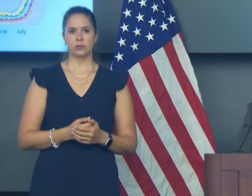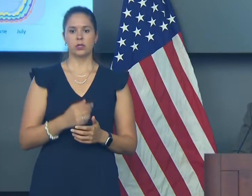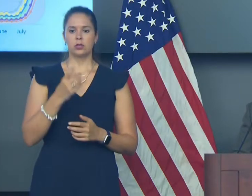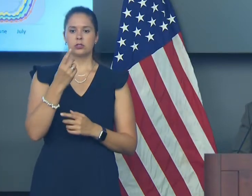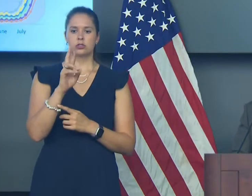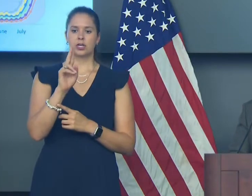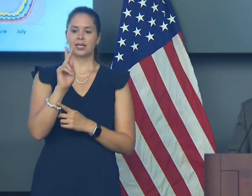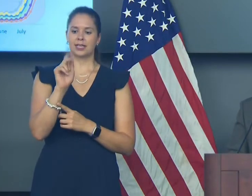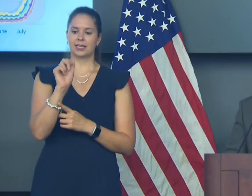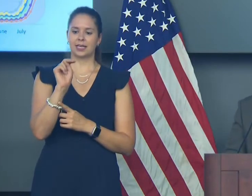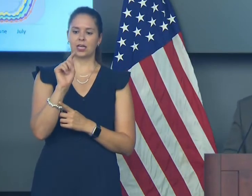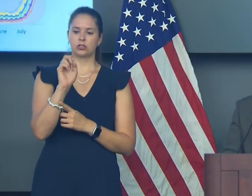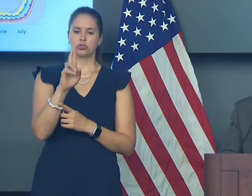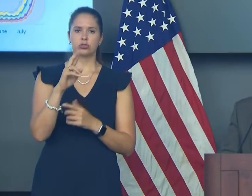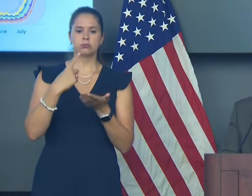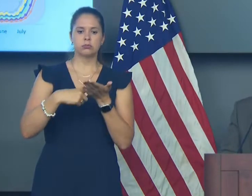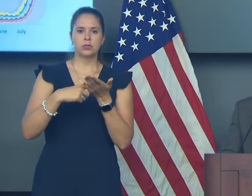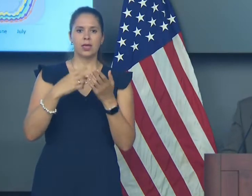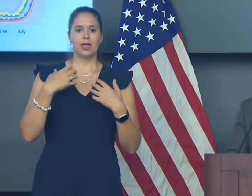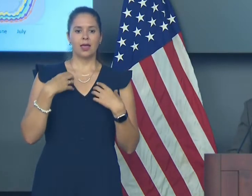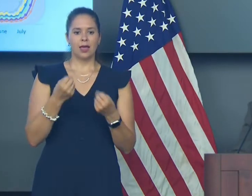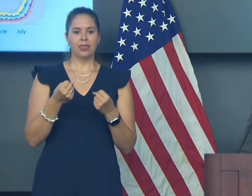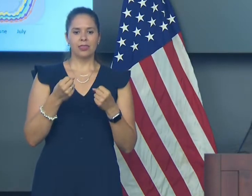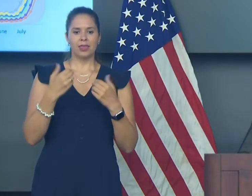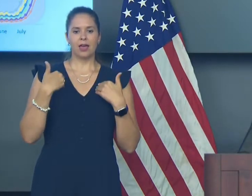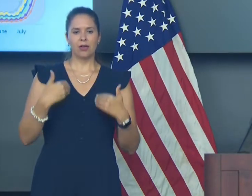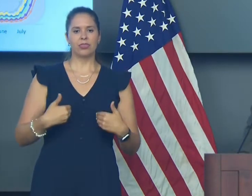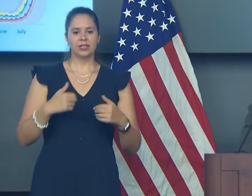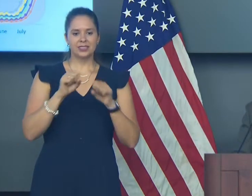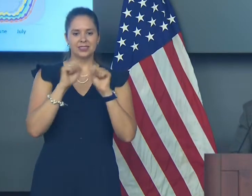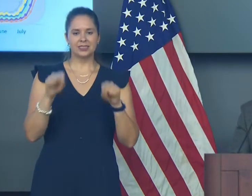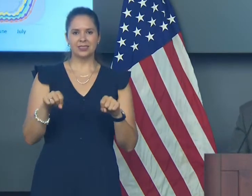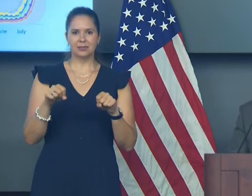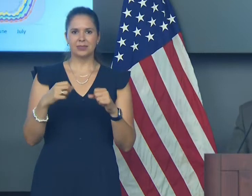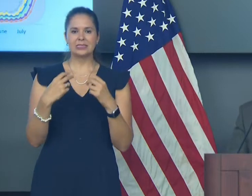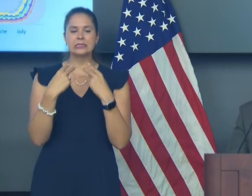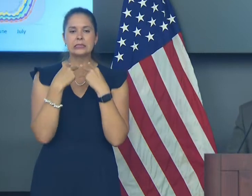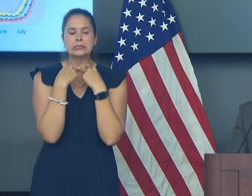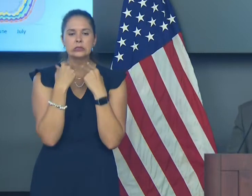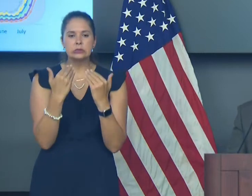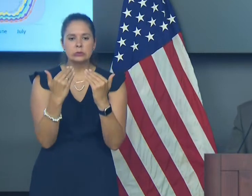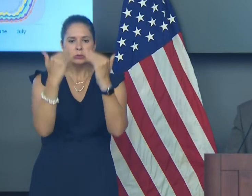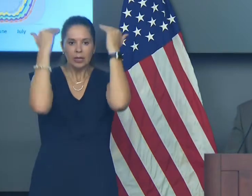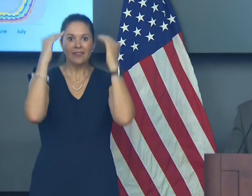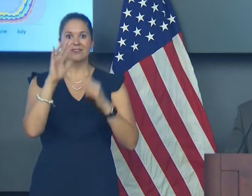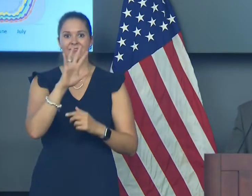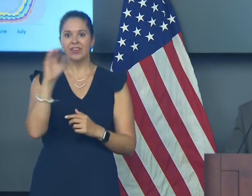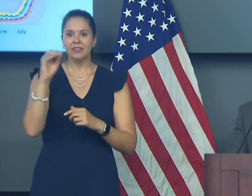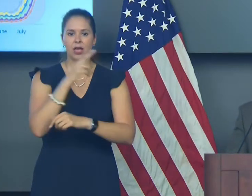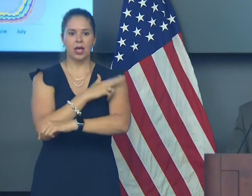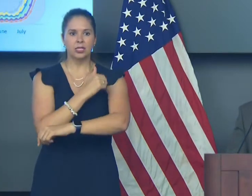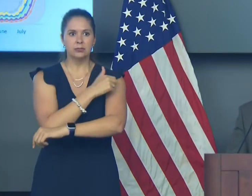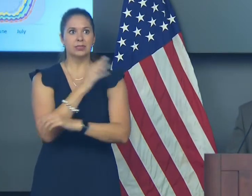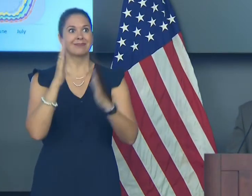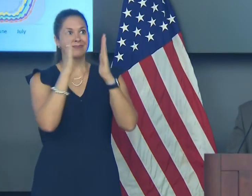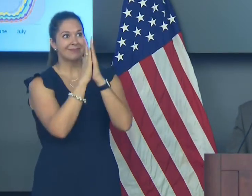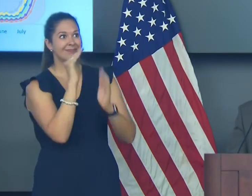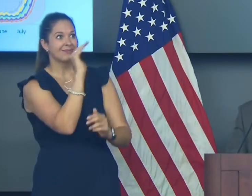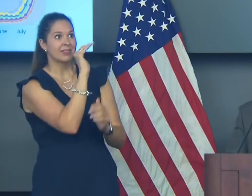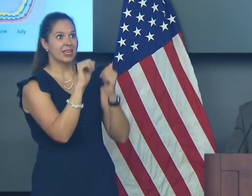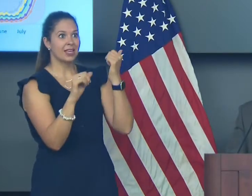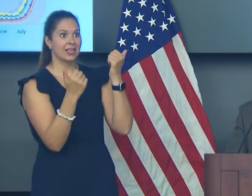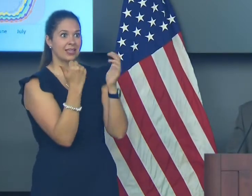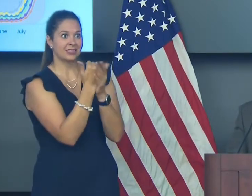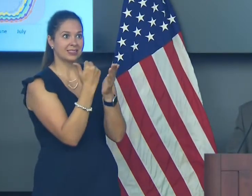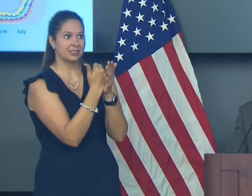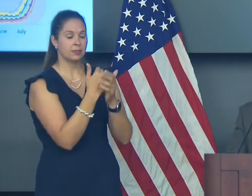Dr. Cantor has talked about how our health system is stretched and 50 hospitals have asked for assistance. I can